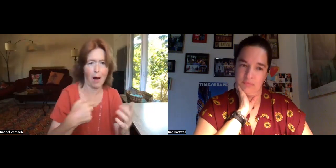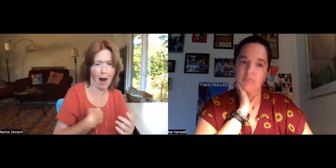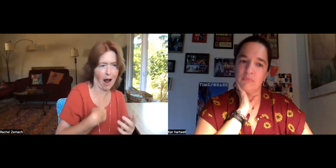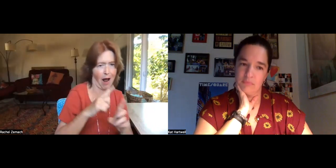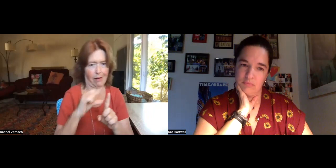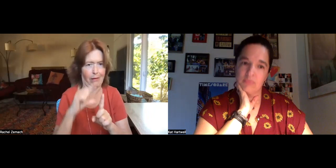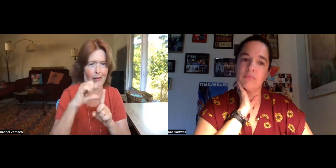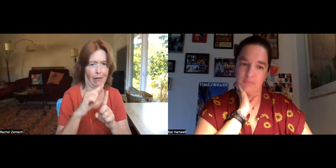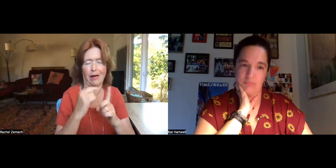warm.